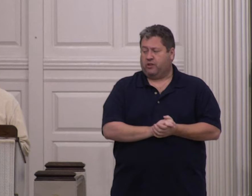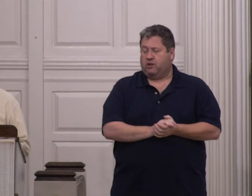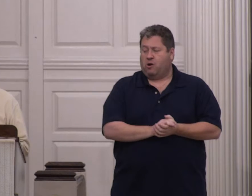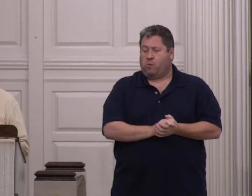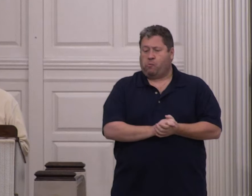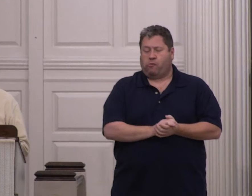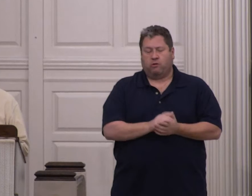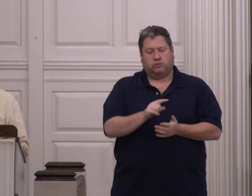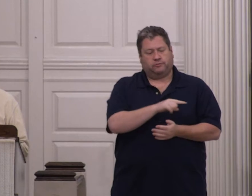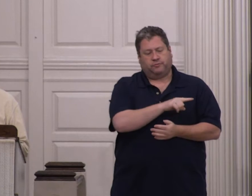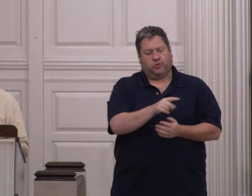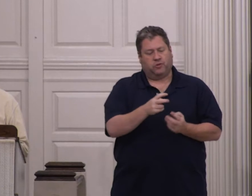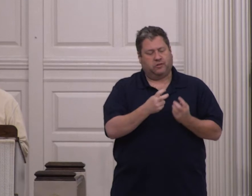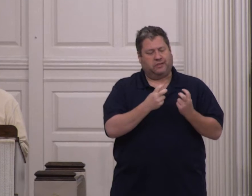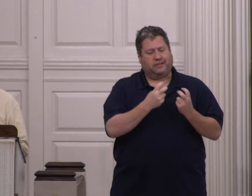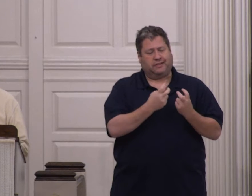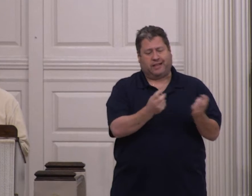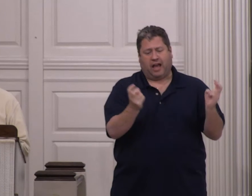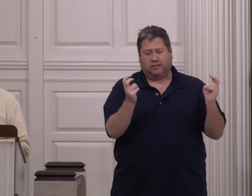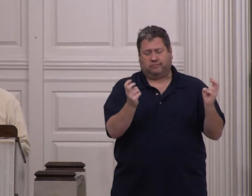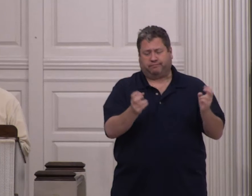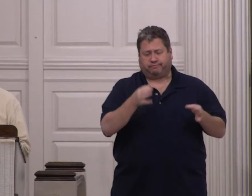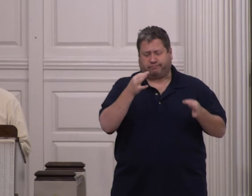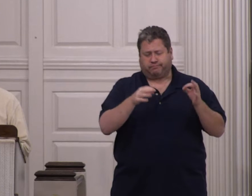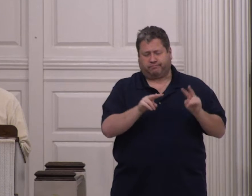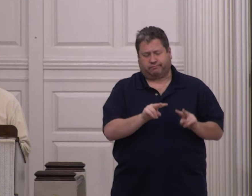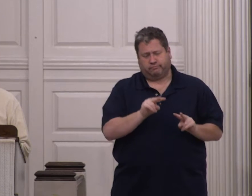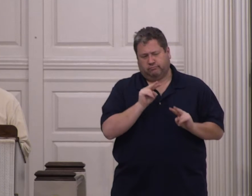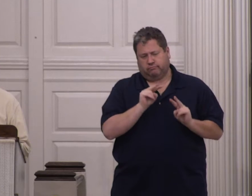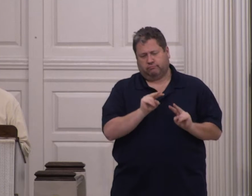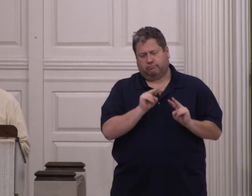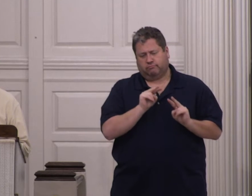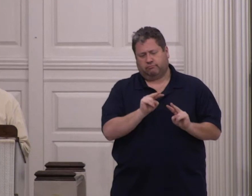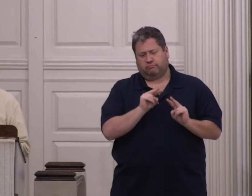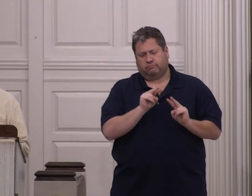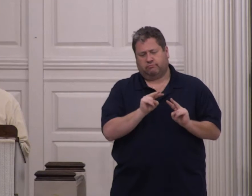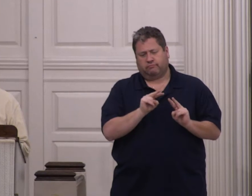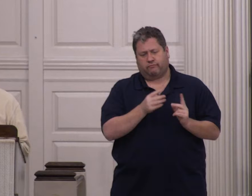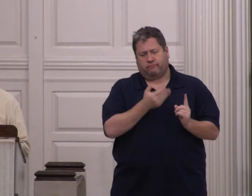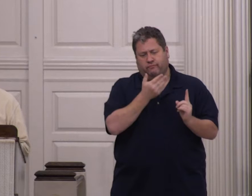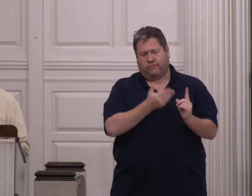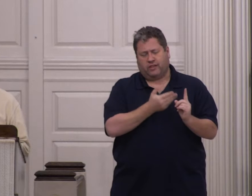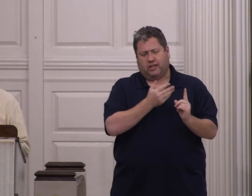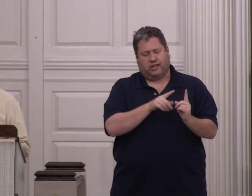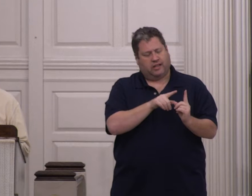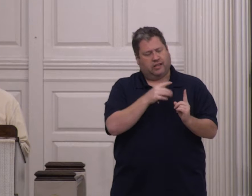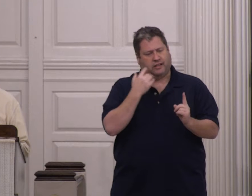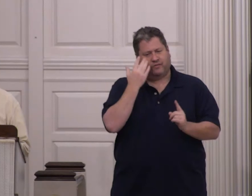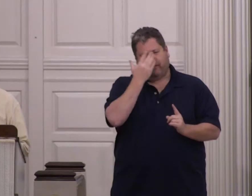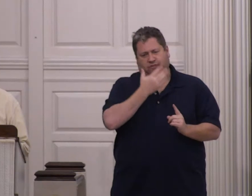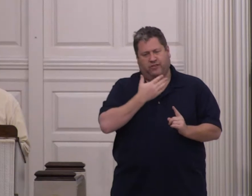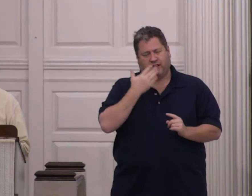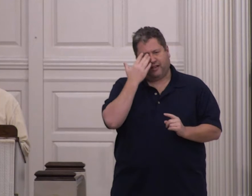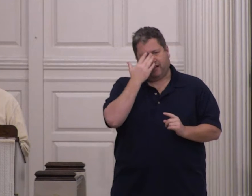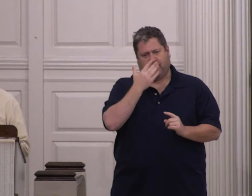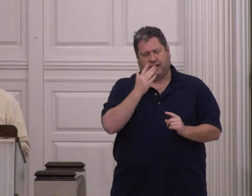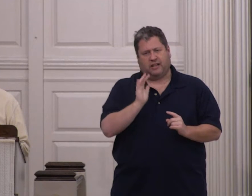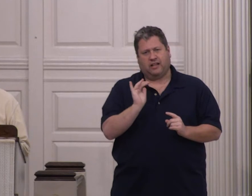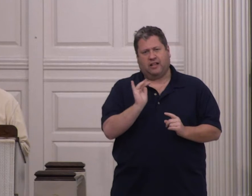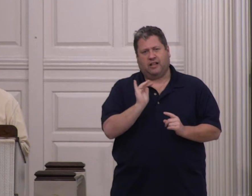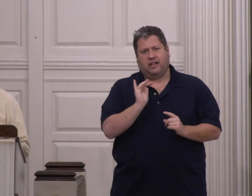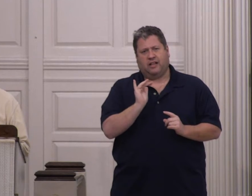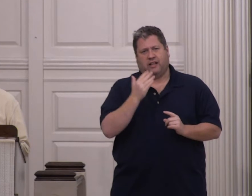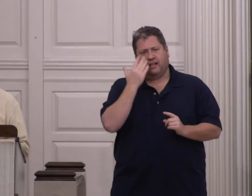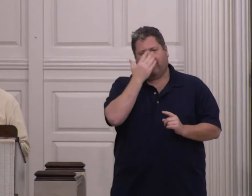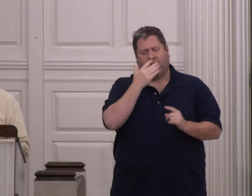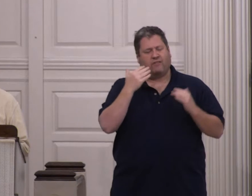All those who sat in the Sanhedrin looked intently at him and saw that his face was like that the